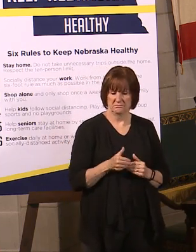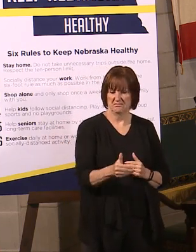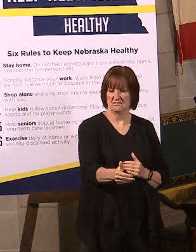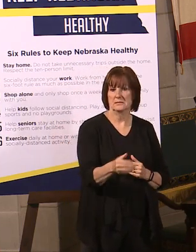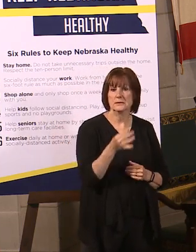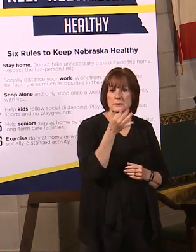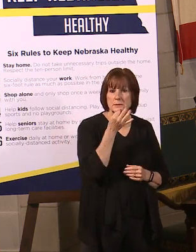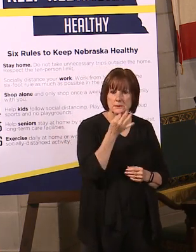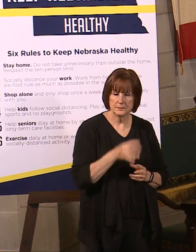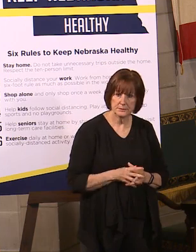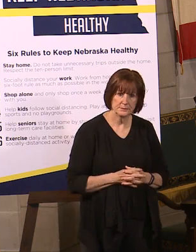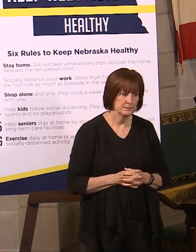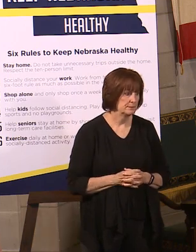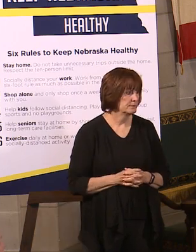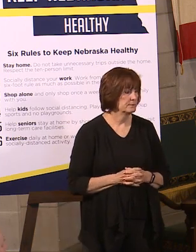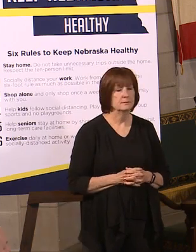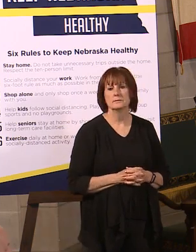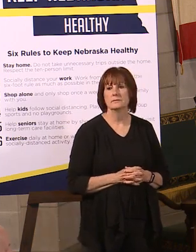future.